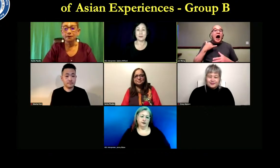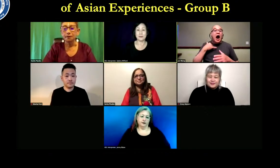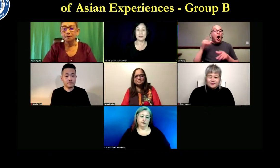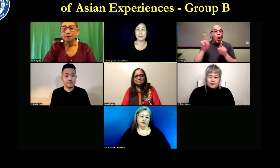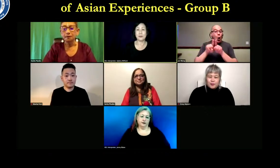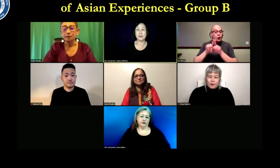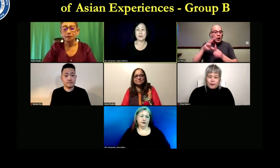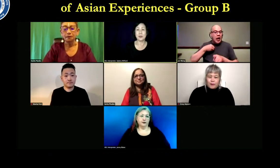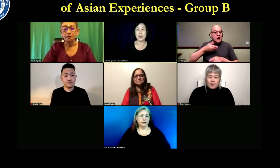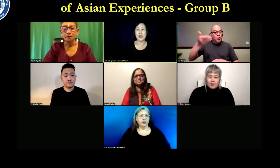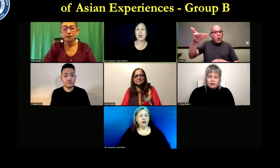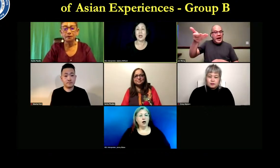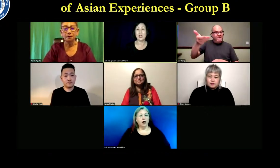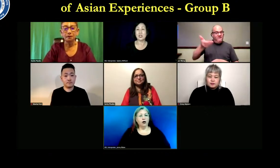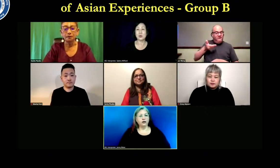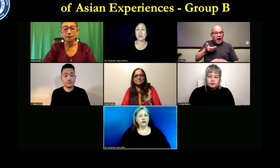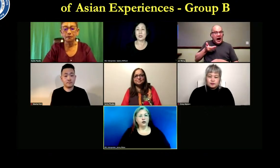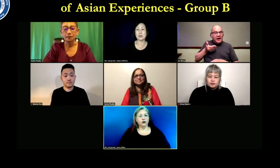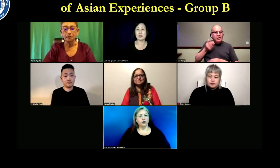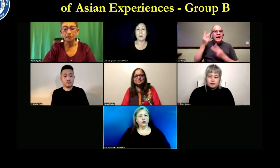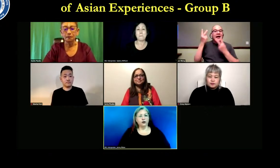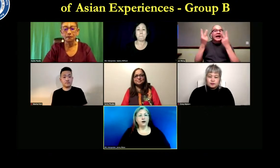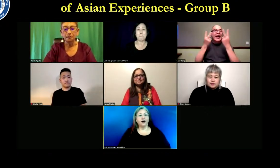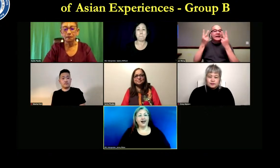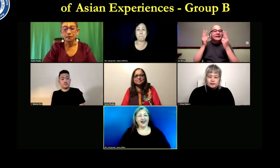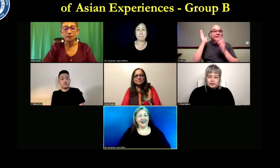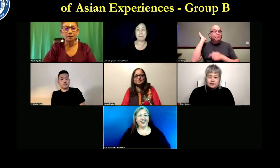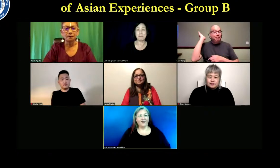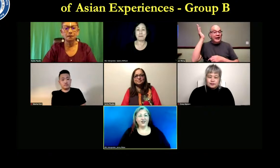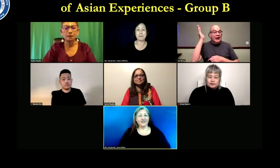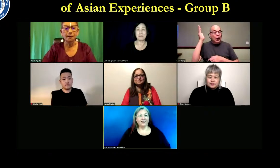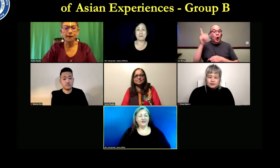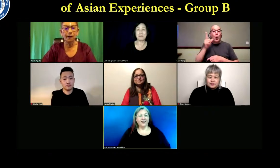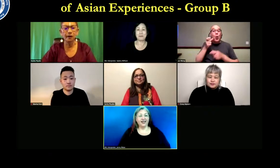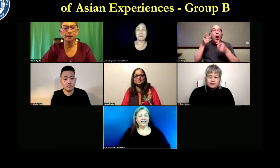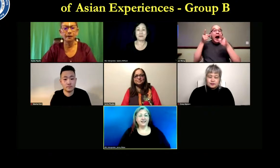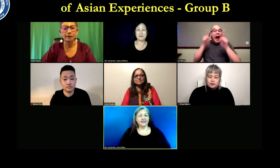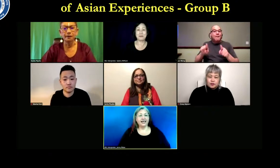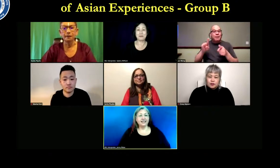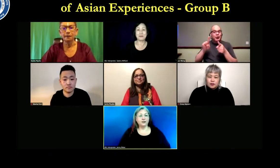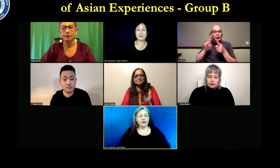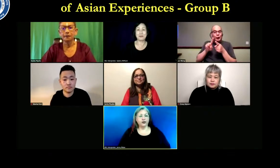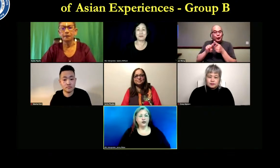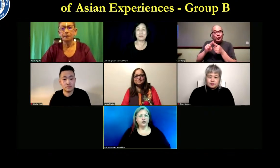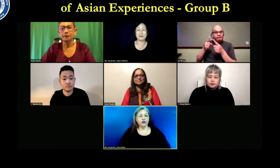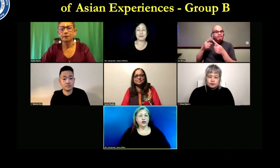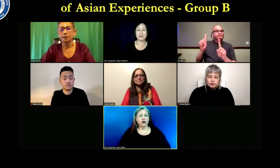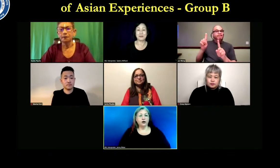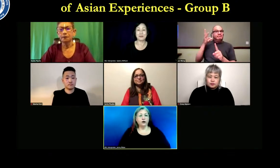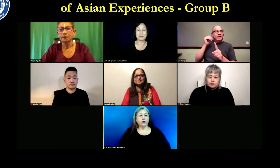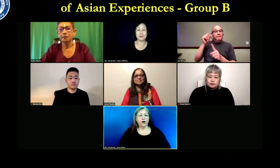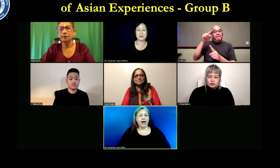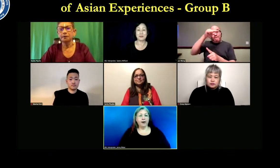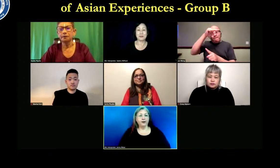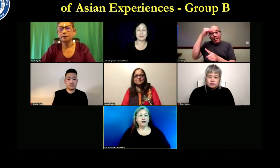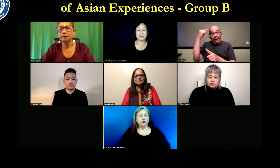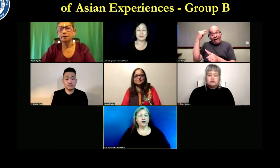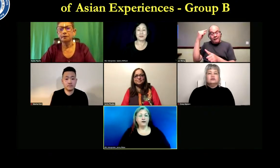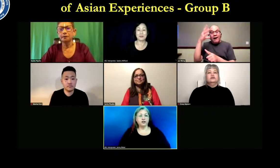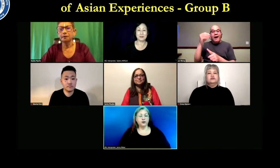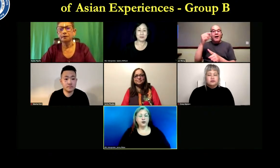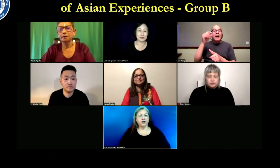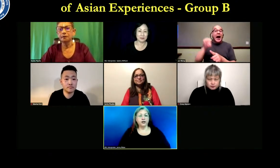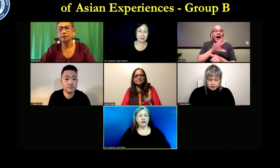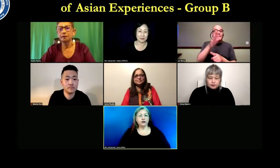Yes, Jan. Also, I want to invite guest speakers who happen to